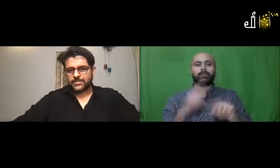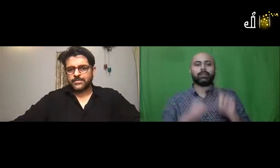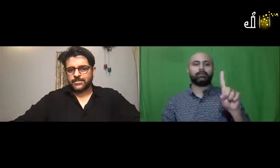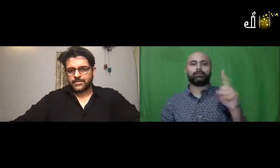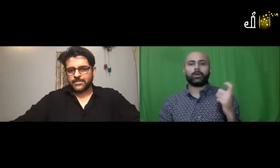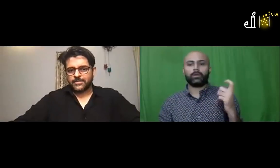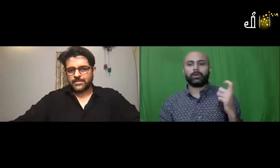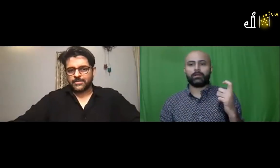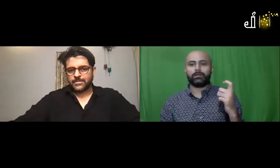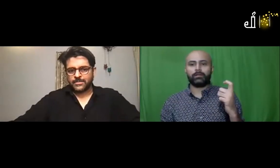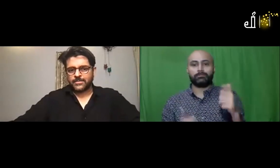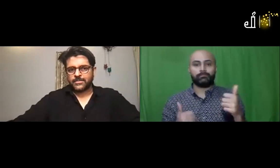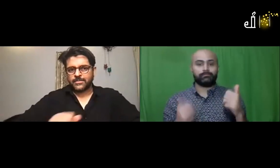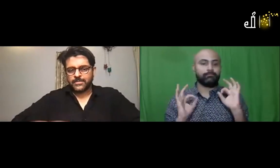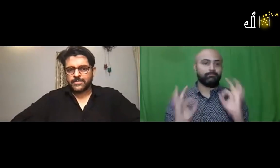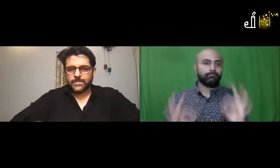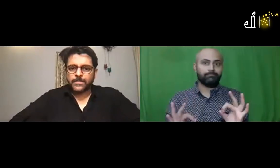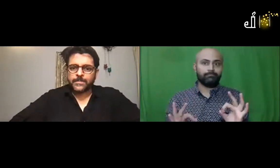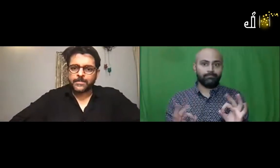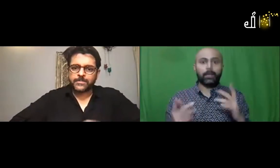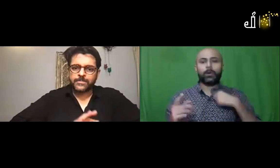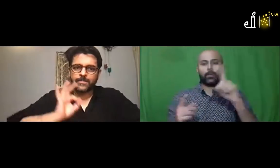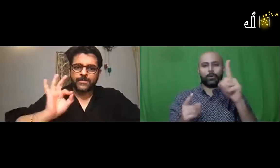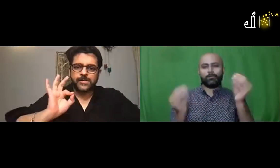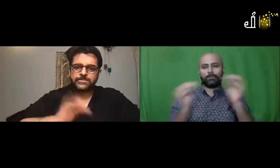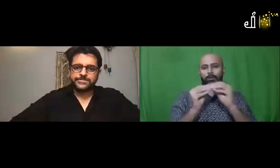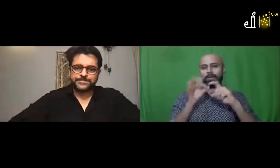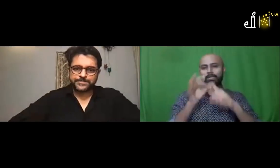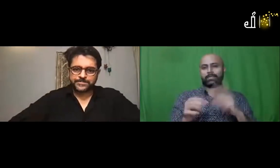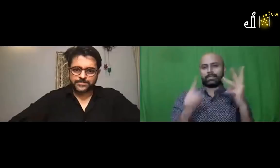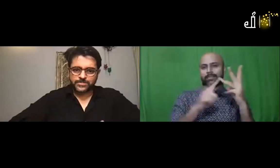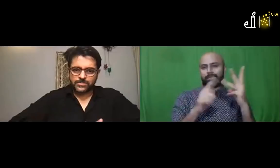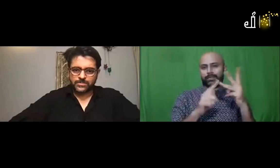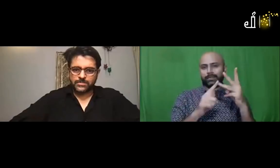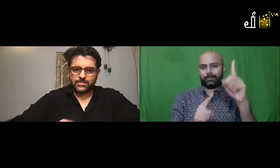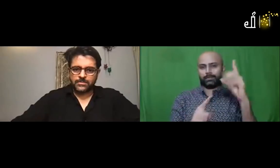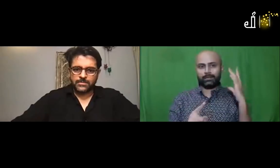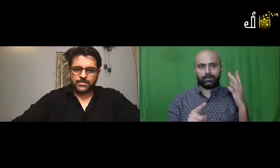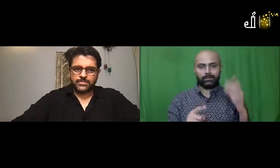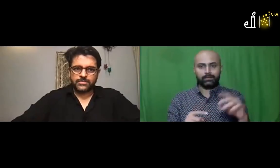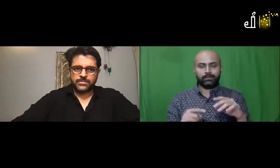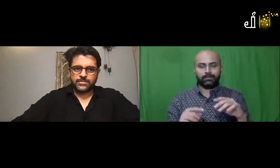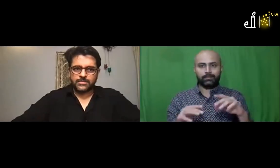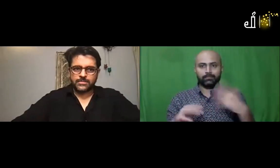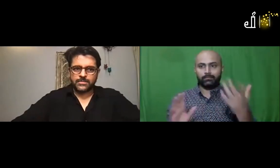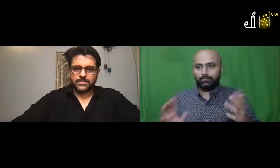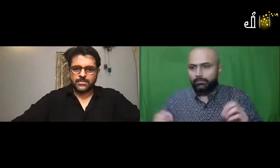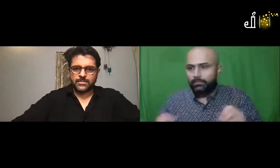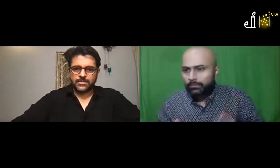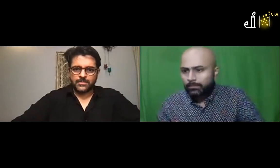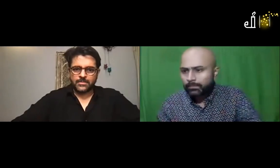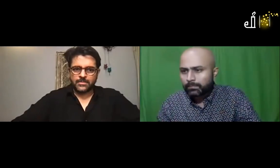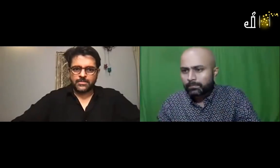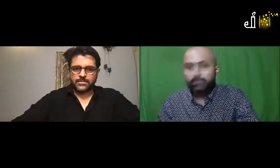21 people have said maybe, 17%. Okay. Yeah, one more thing, we have third question as